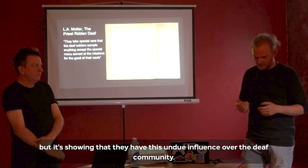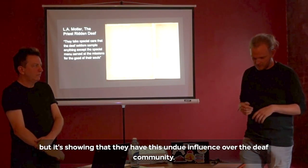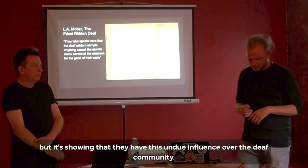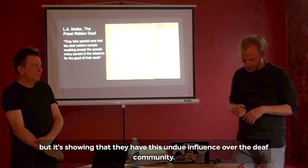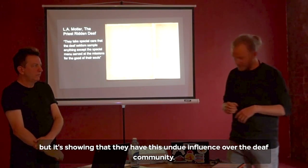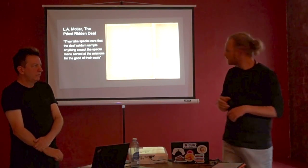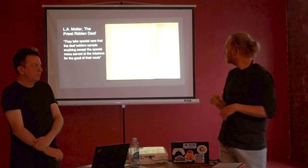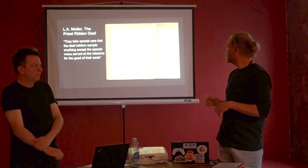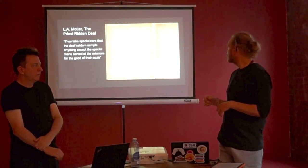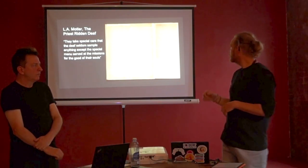deaf community.